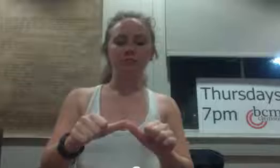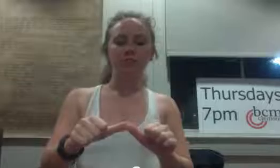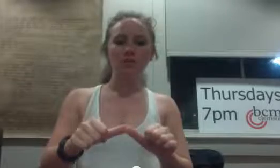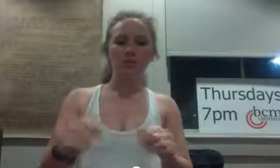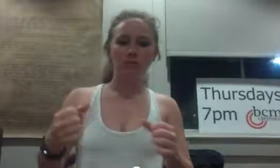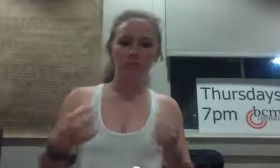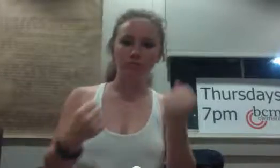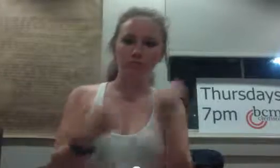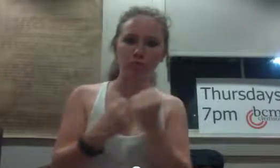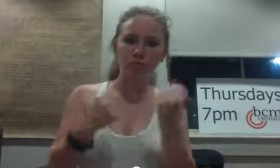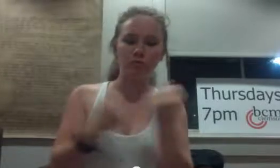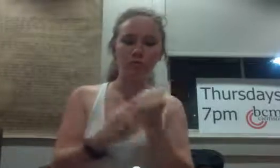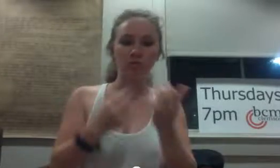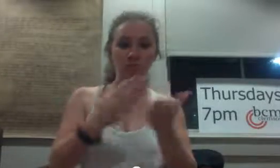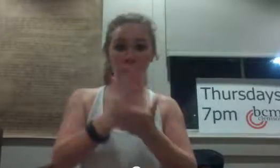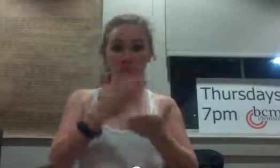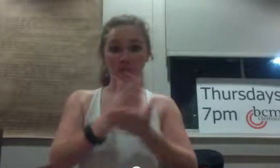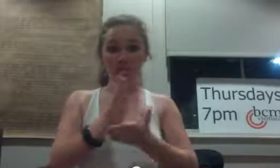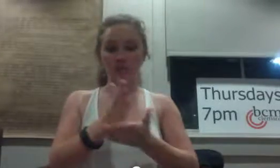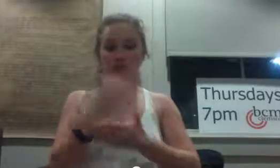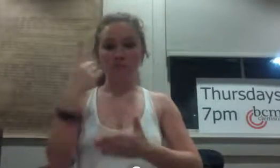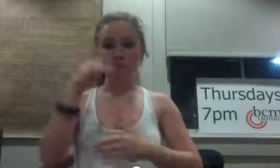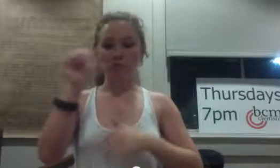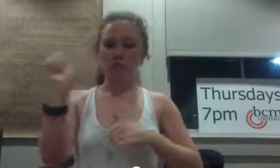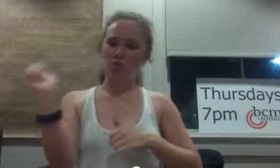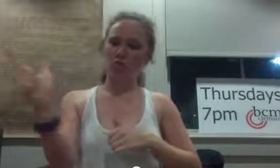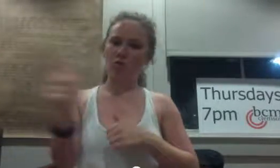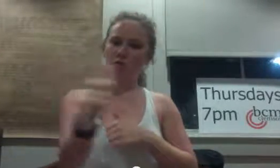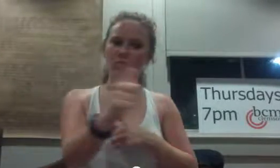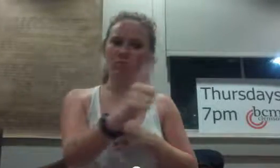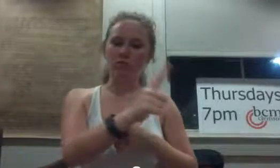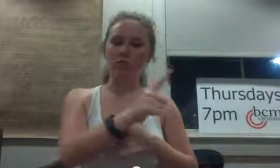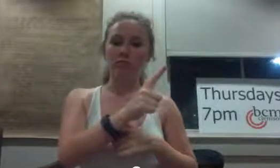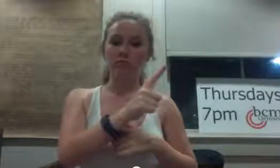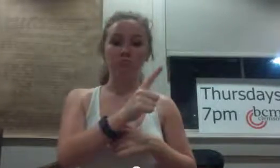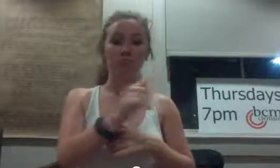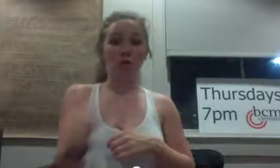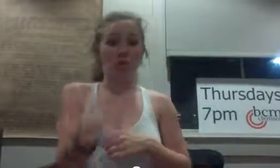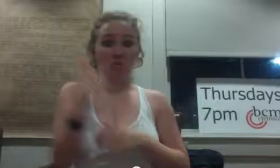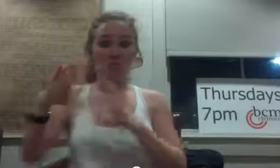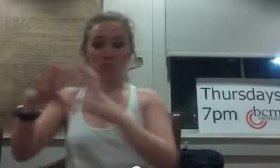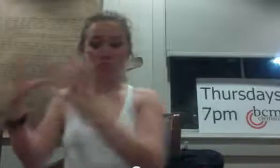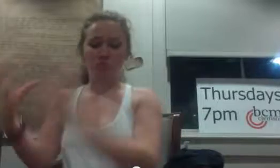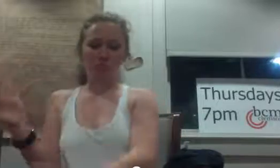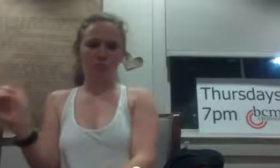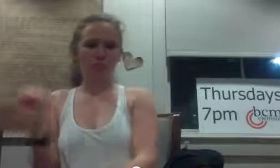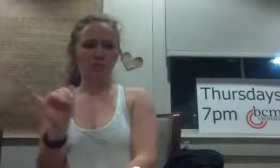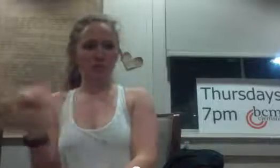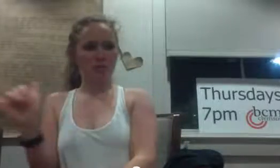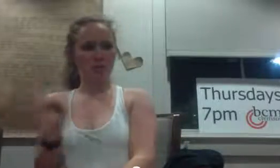But the protesters continued to support the belief for all rights.